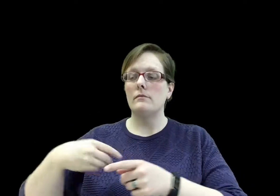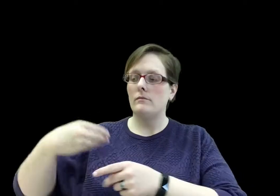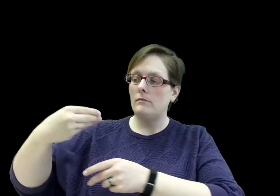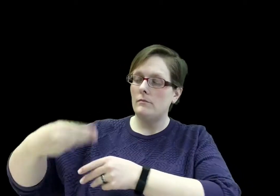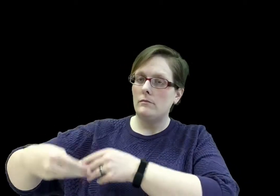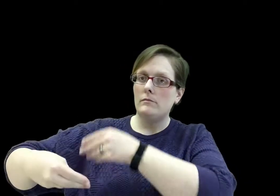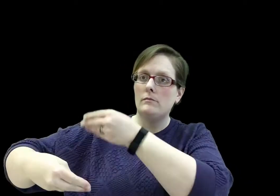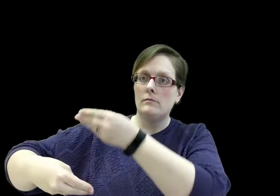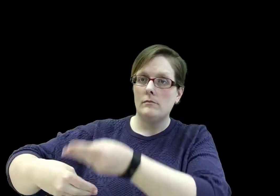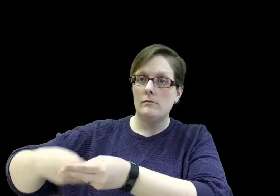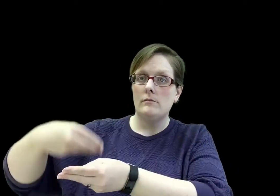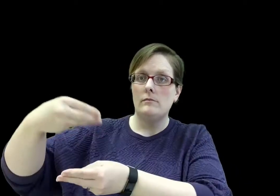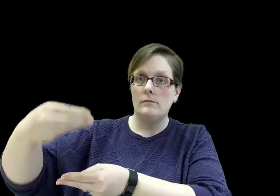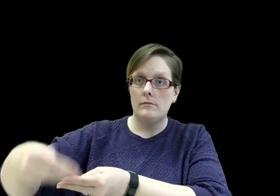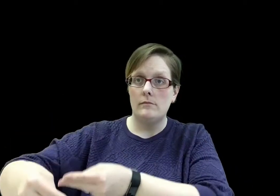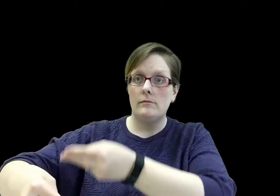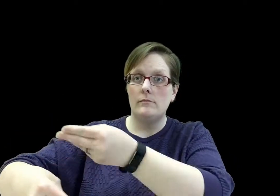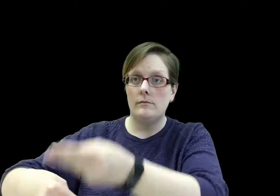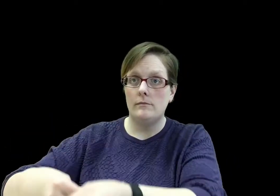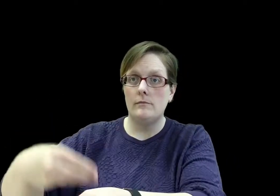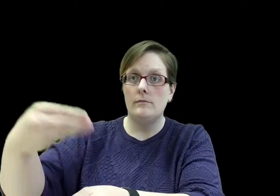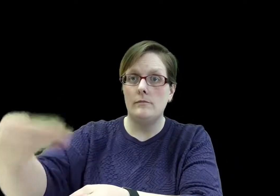Signed genetics.